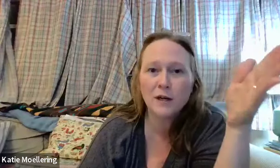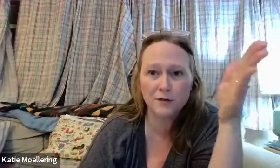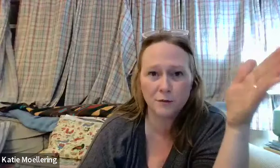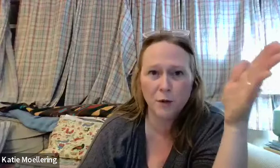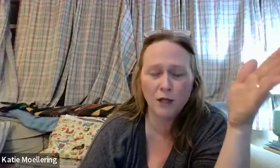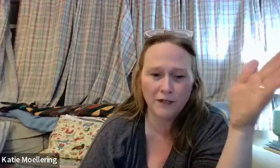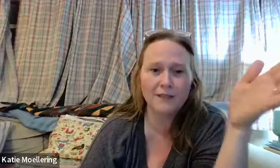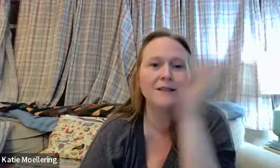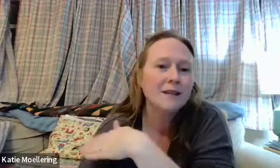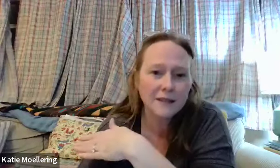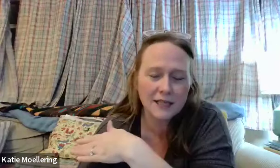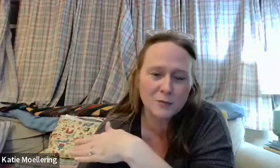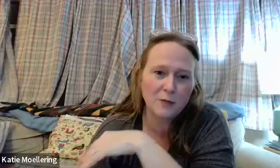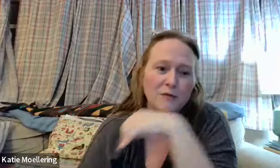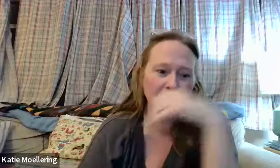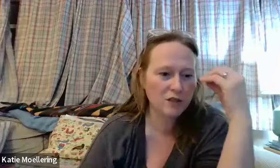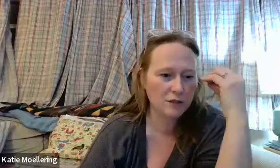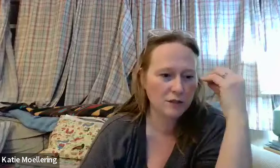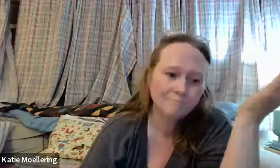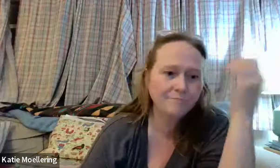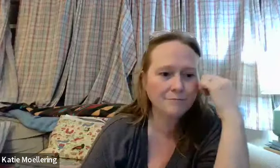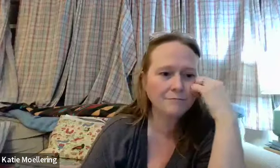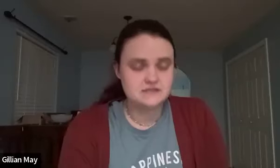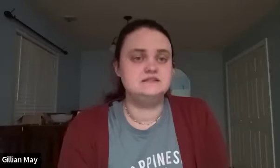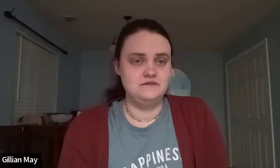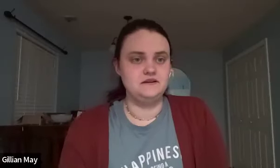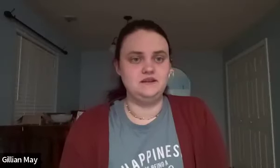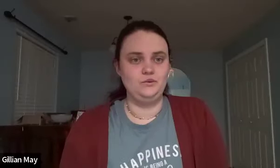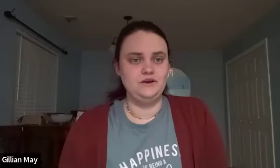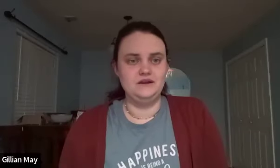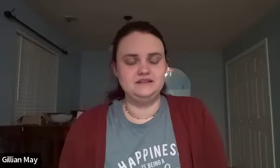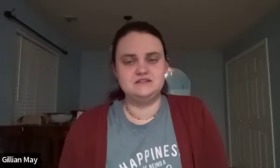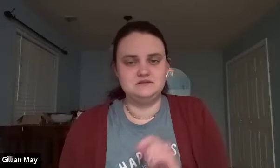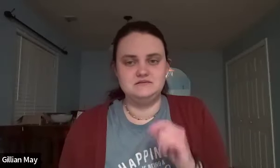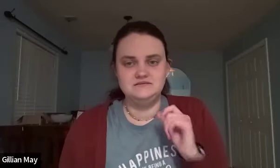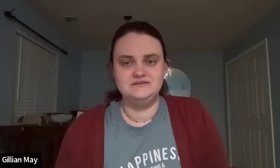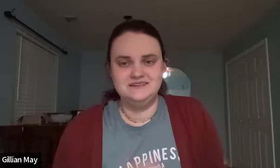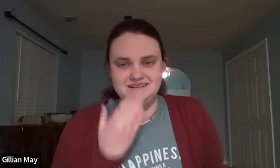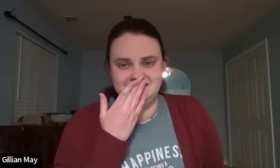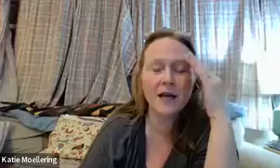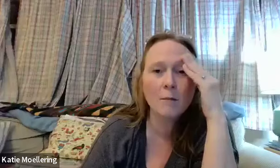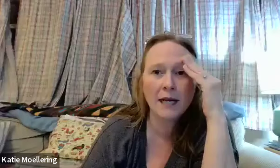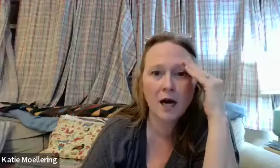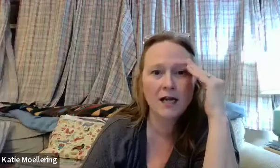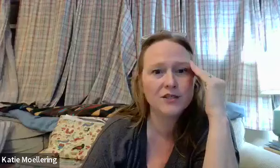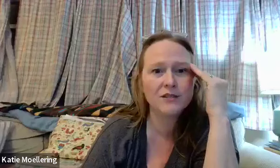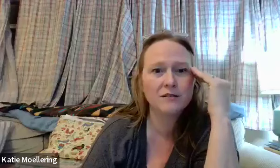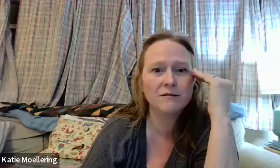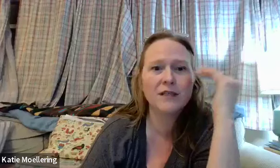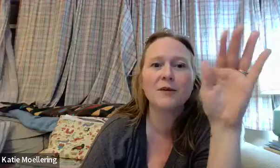get through all of it, the next week we'll finish it. Yes, definitely. Just don't get a big list and think, oh my gosh. Like, I don't